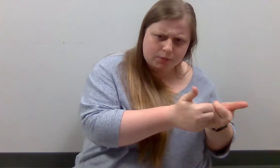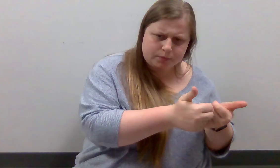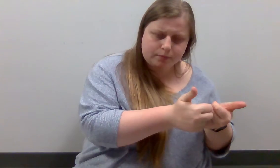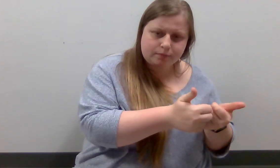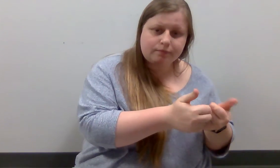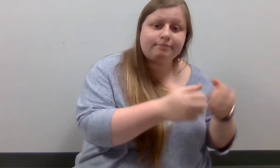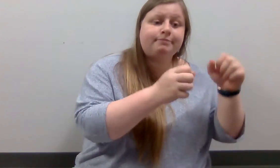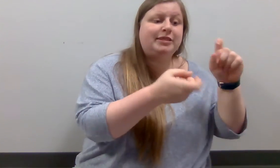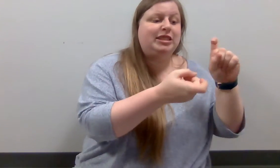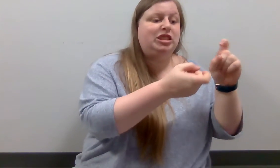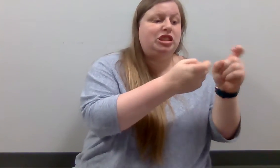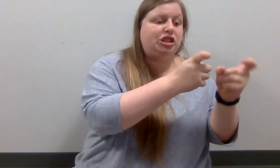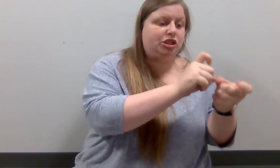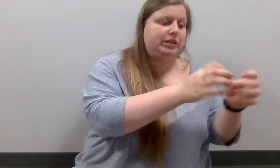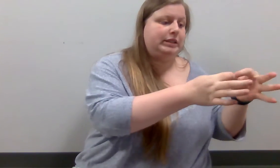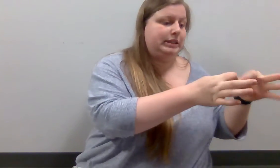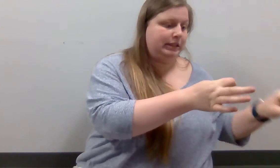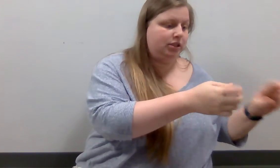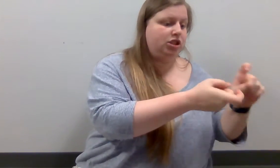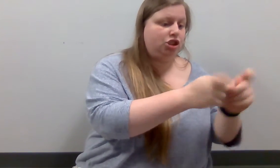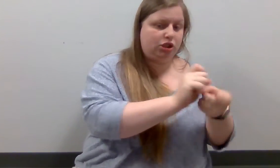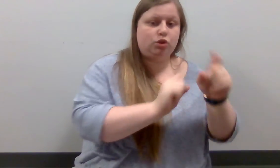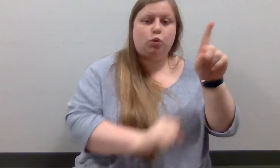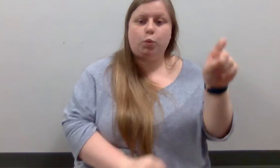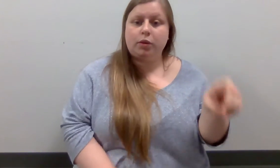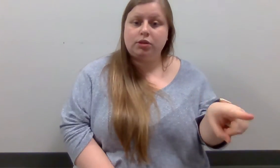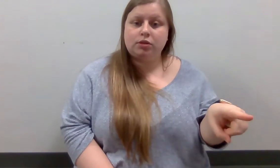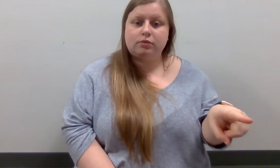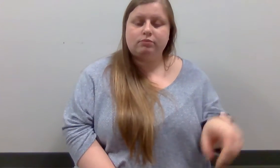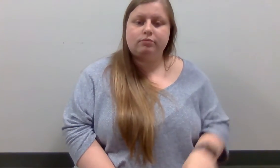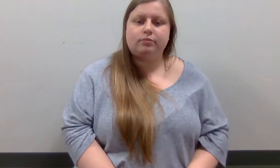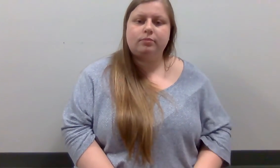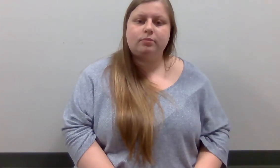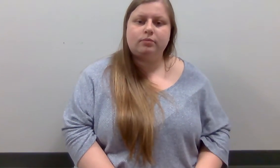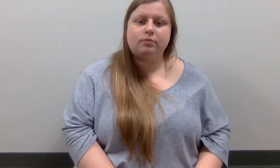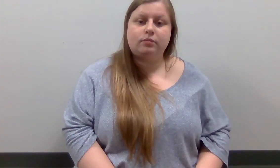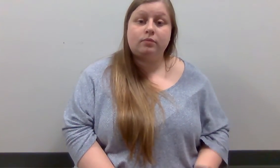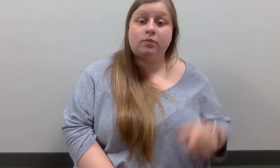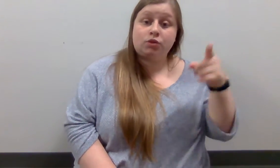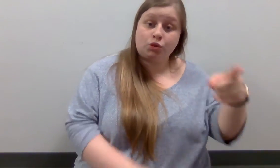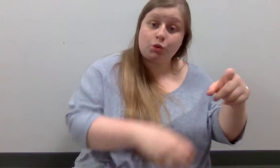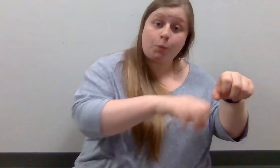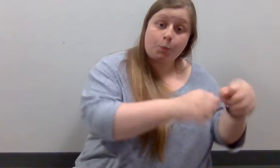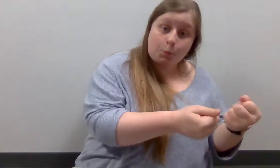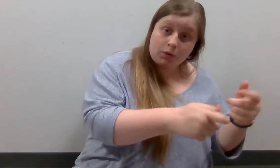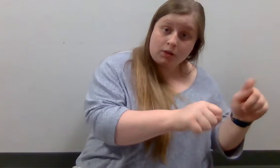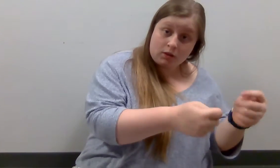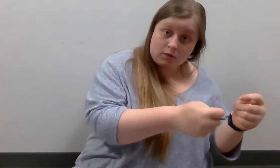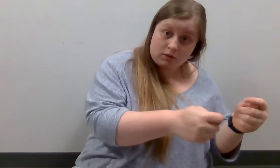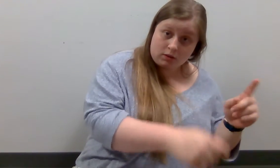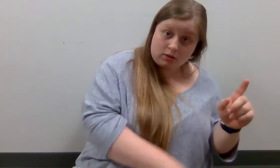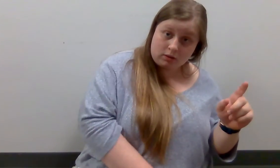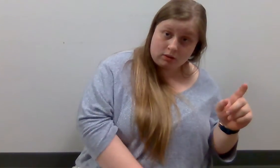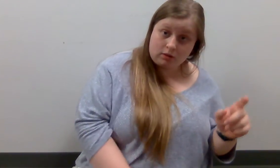How would you recast? You need to change the sentence structure. You can change it into a